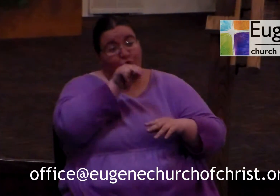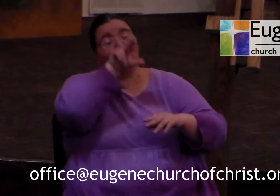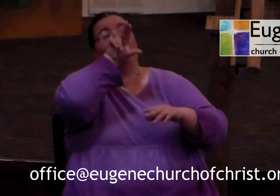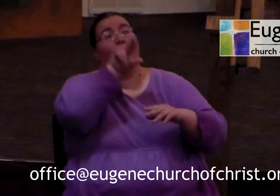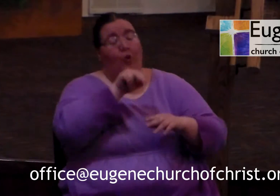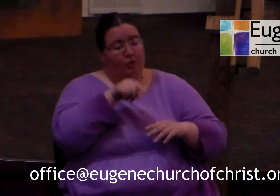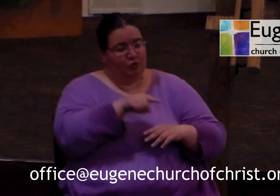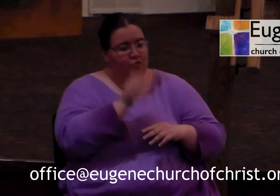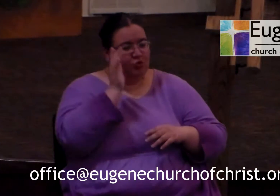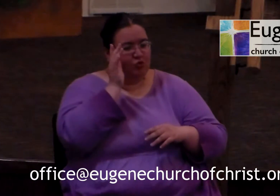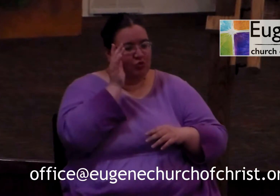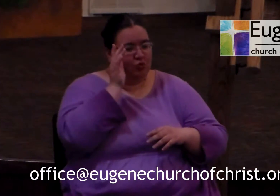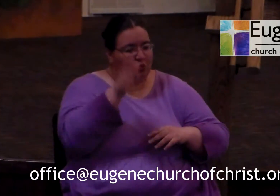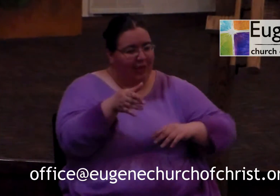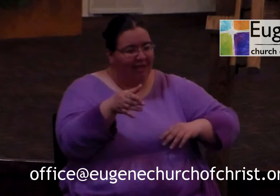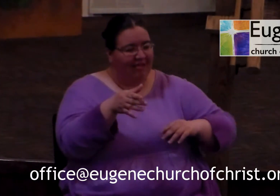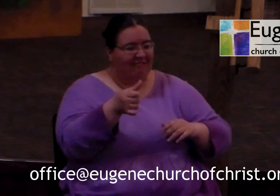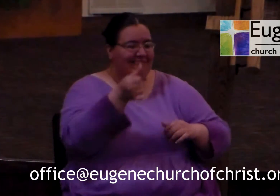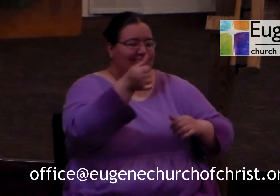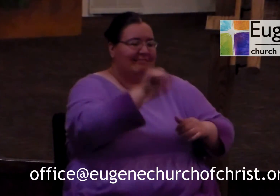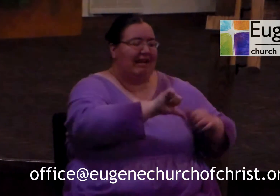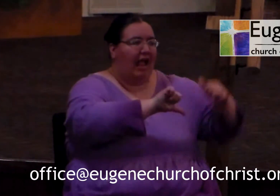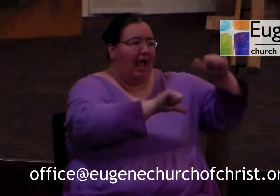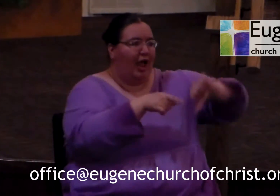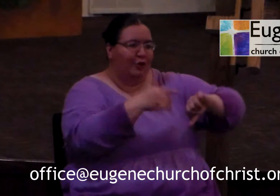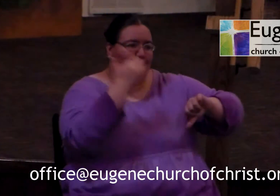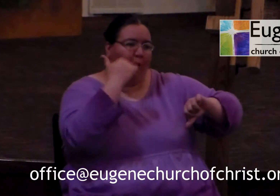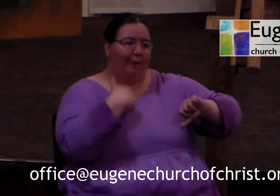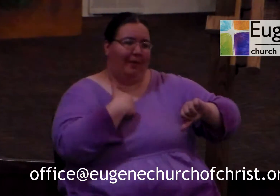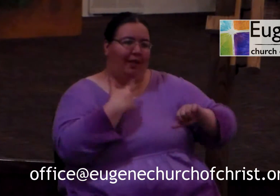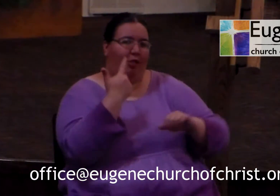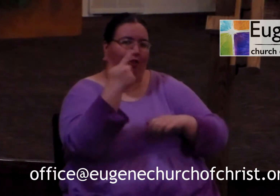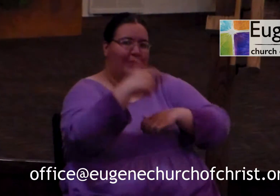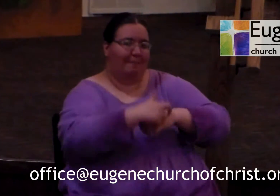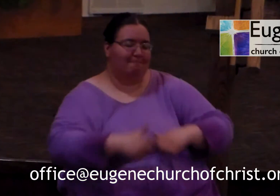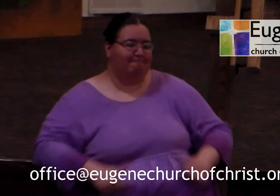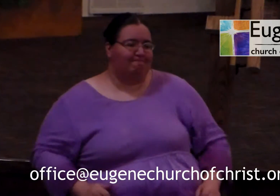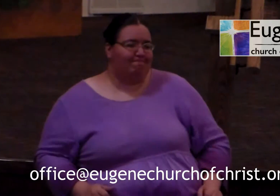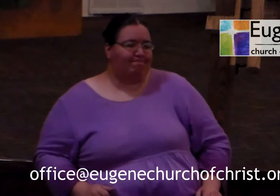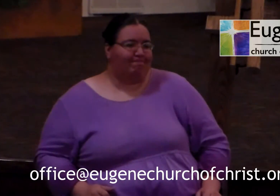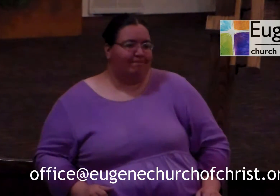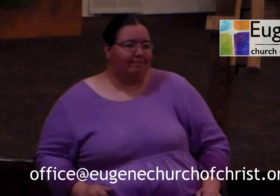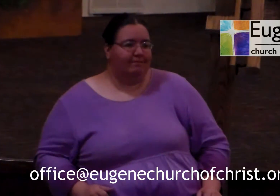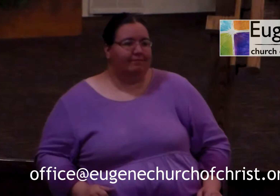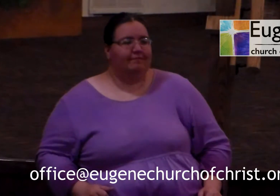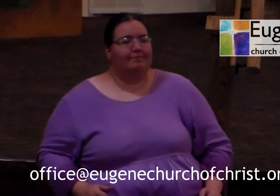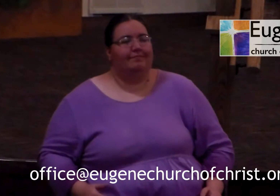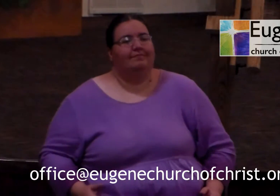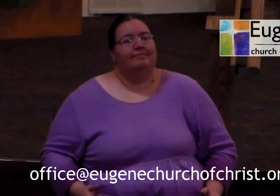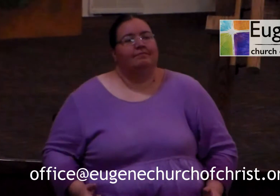times. So now among the 12, you have 2 that are problems.